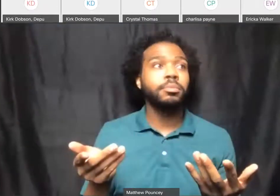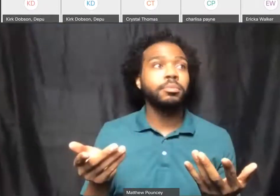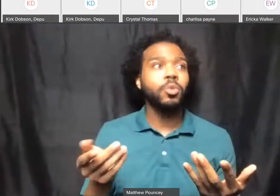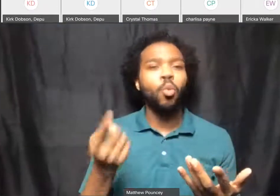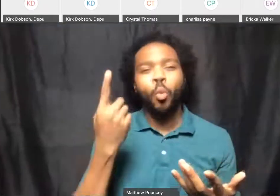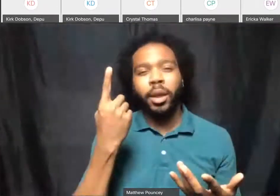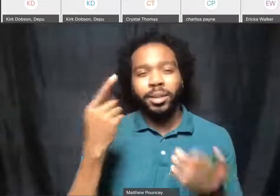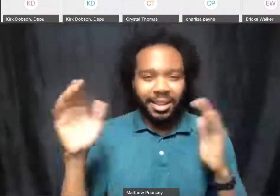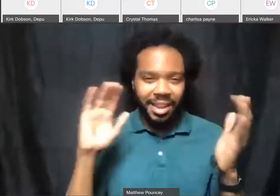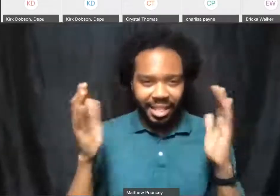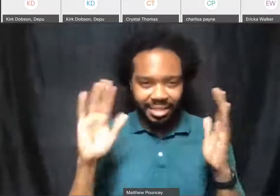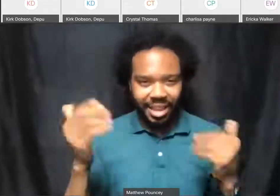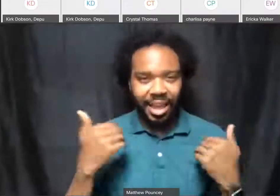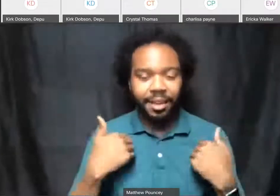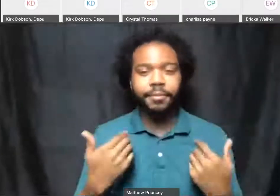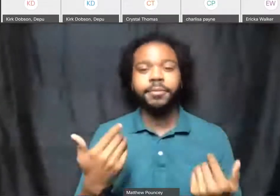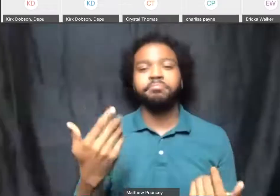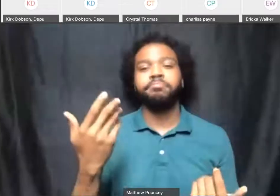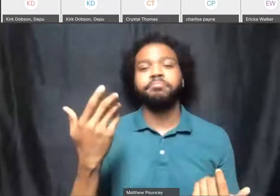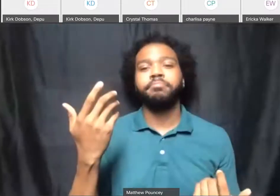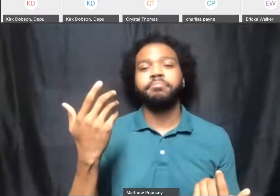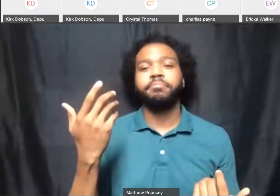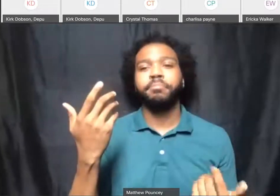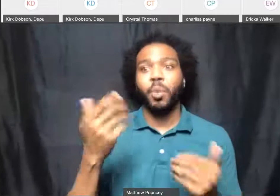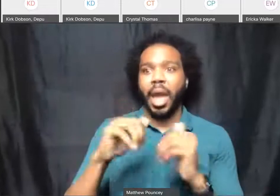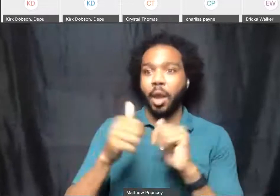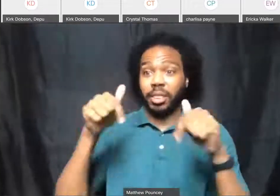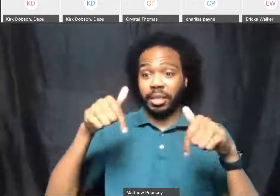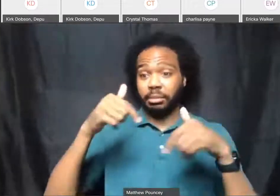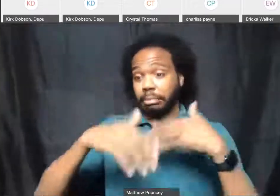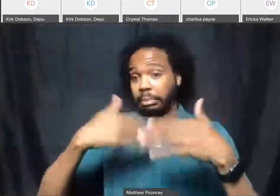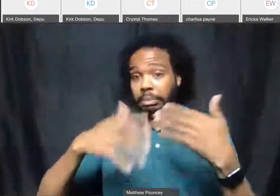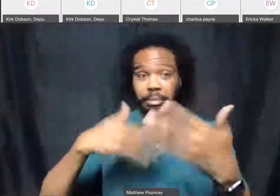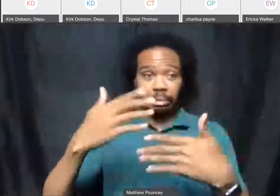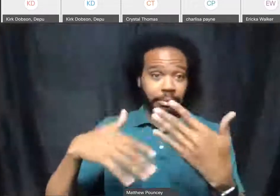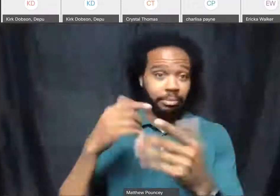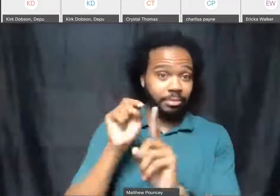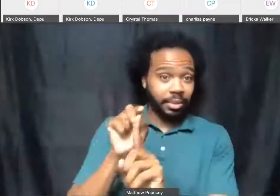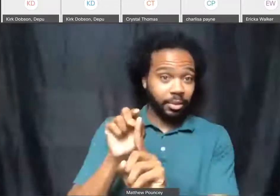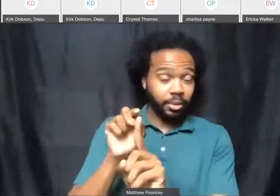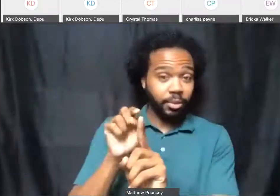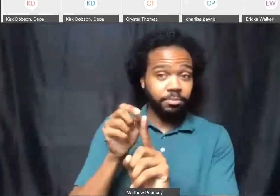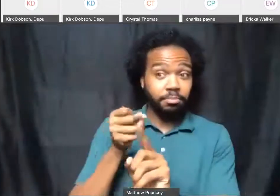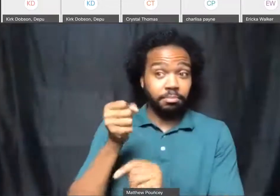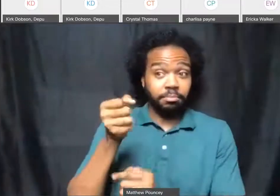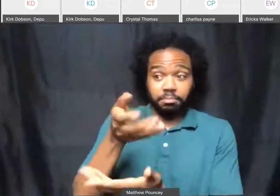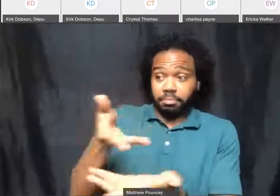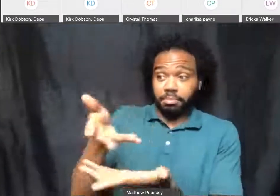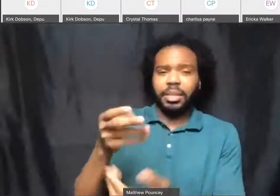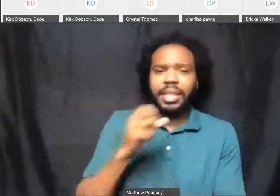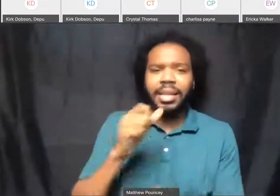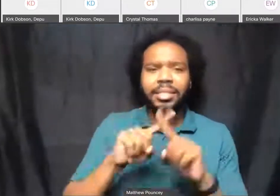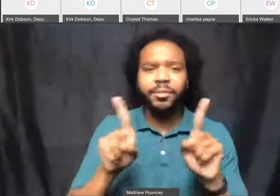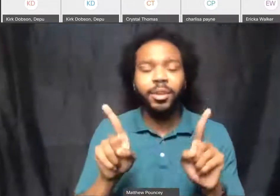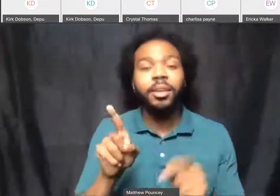in terms of how this plays out in a particular placement, it's not really any different when you have